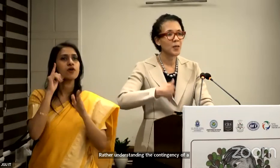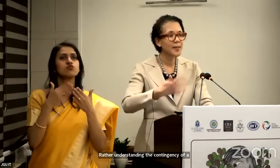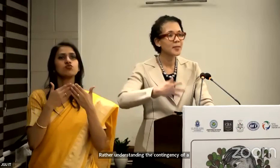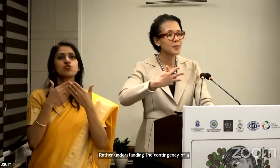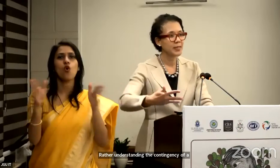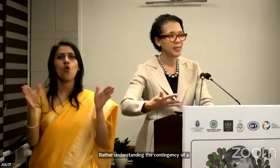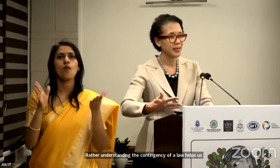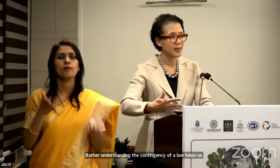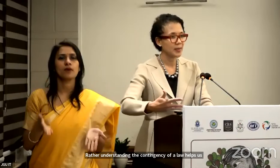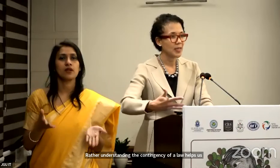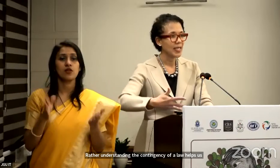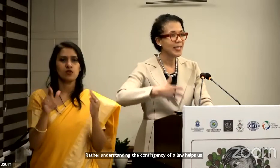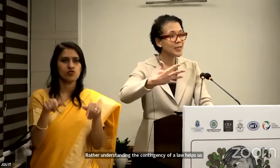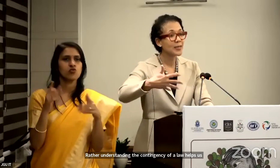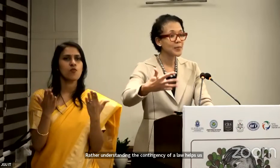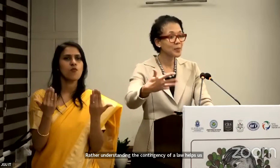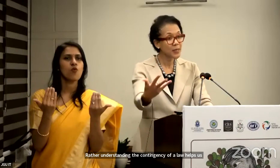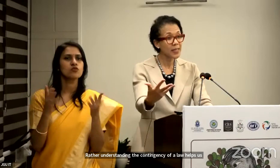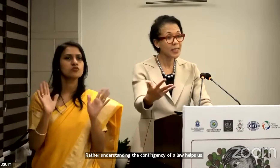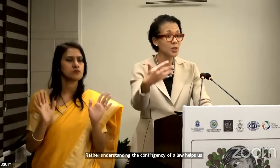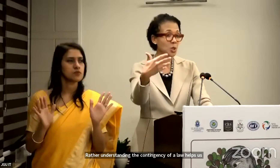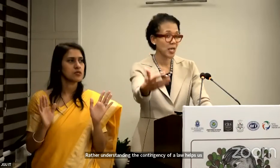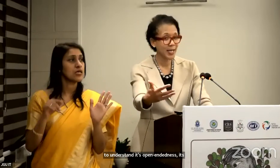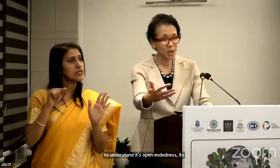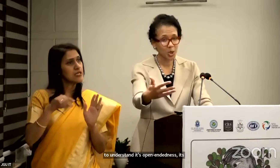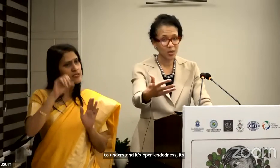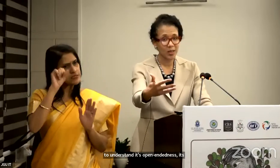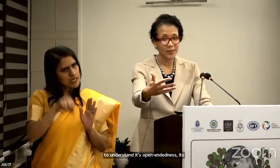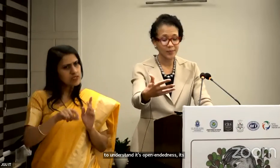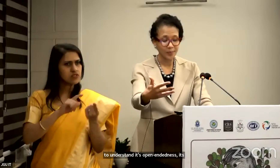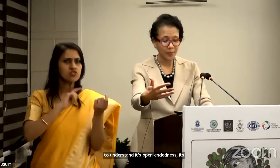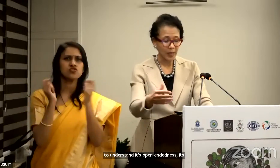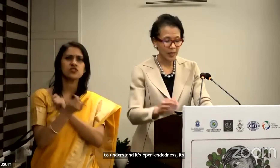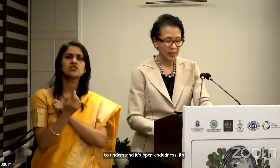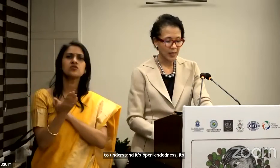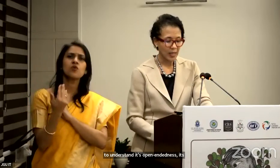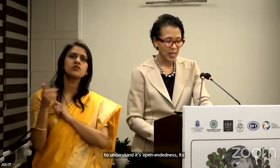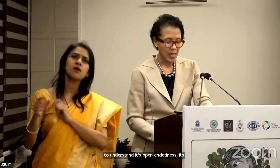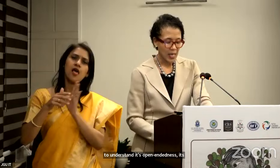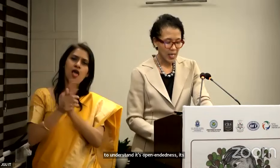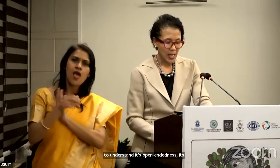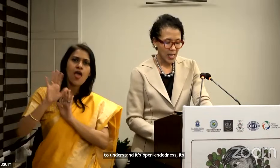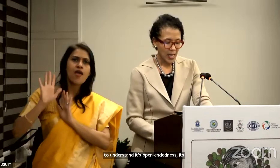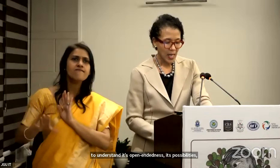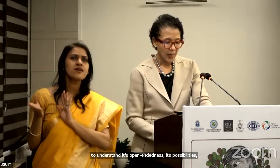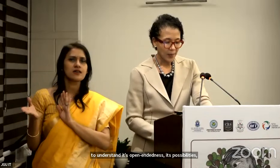its possibilities, its susceptibility to change.